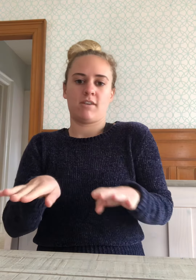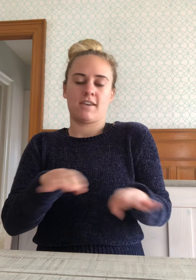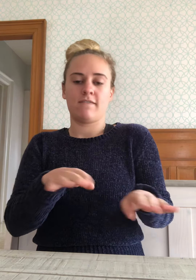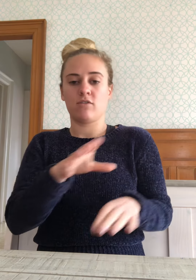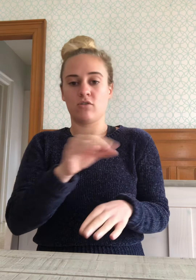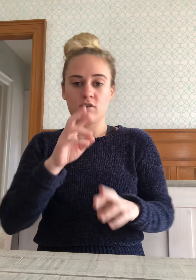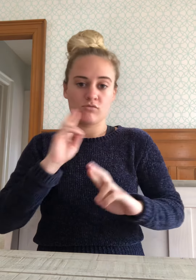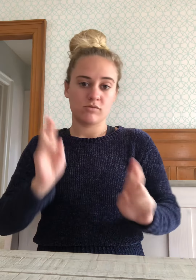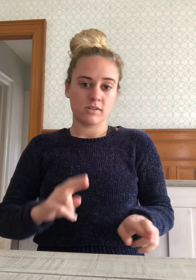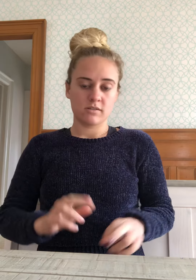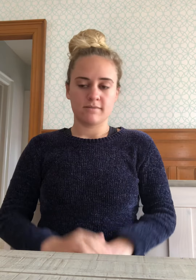response.